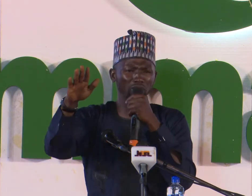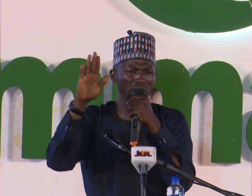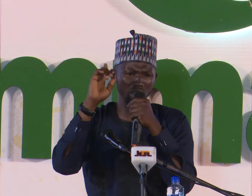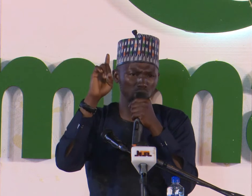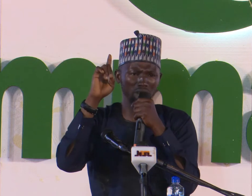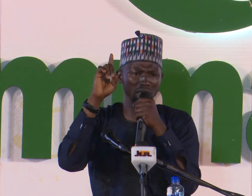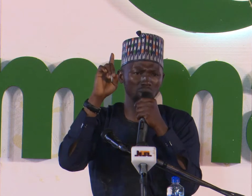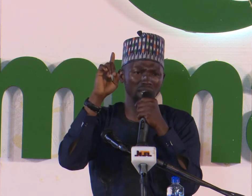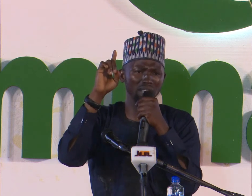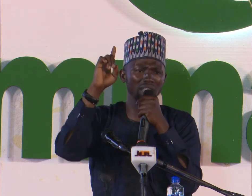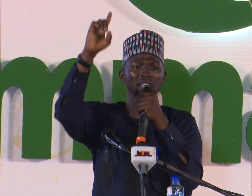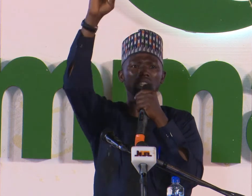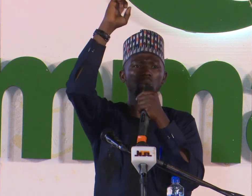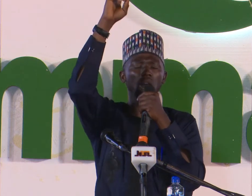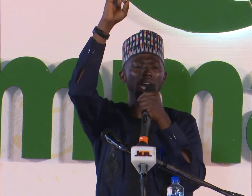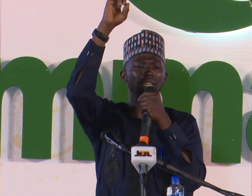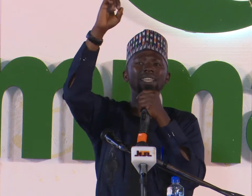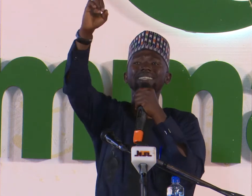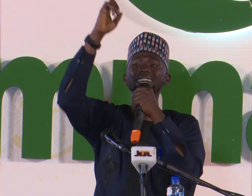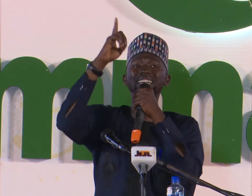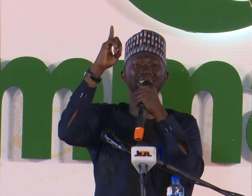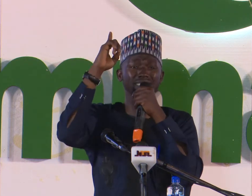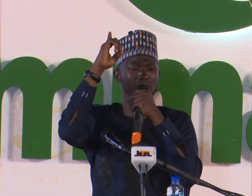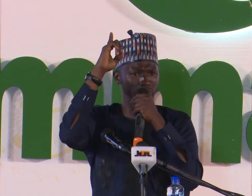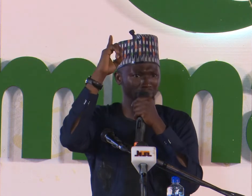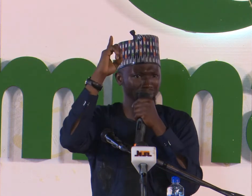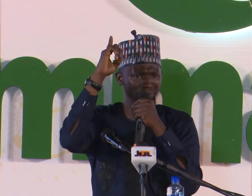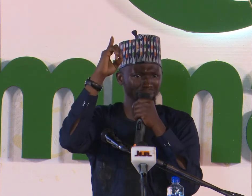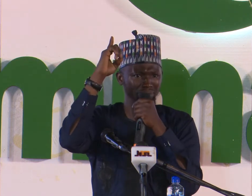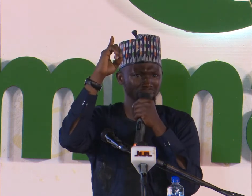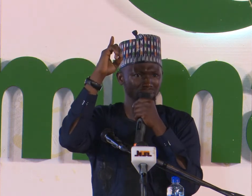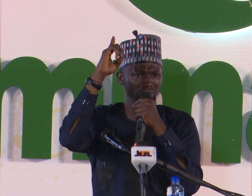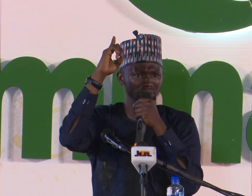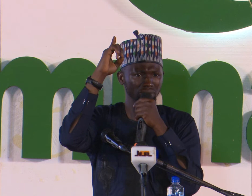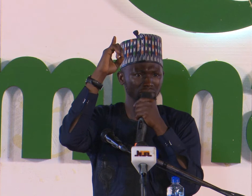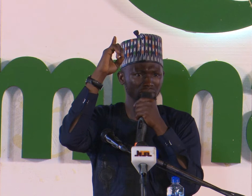apparent before Allah subhanahu wa ta'ala, the one, the irresistible.